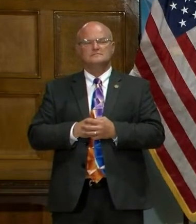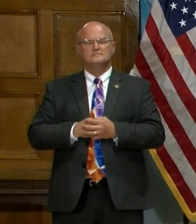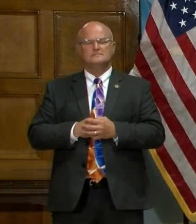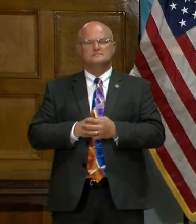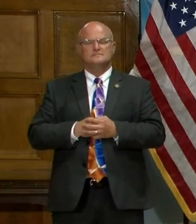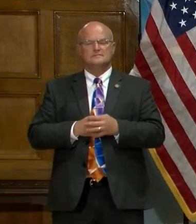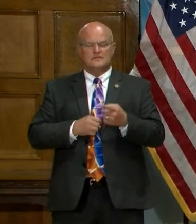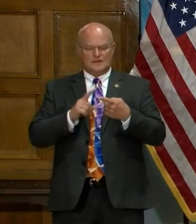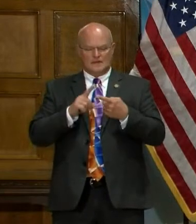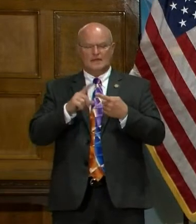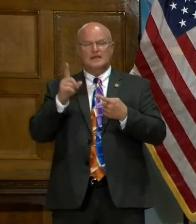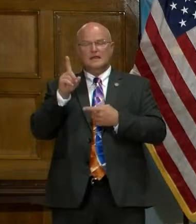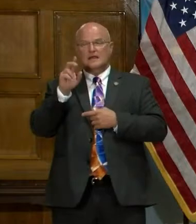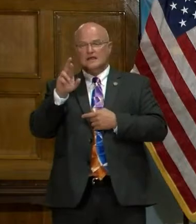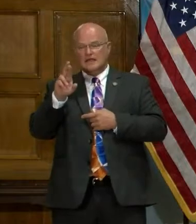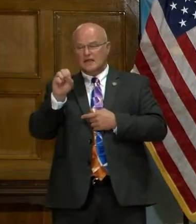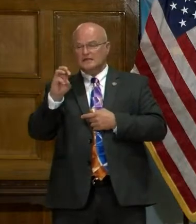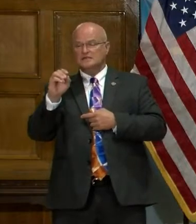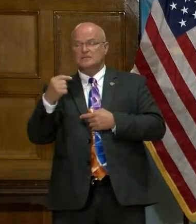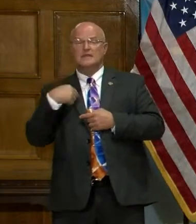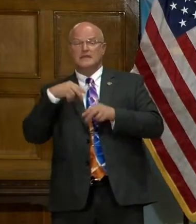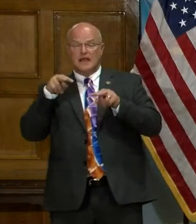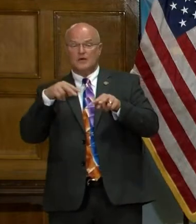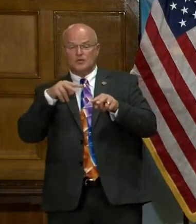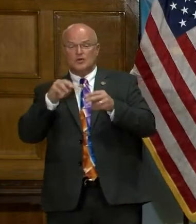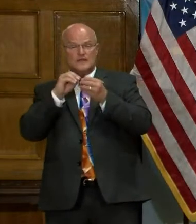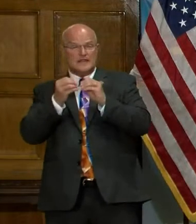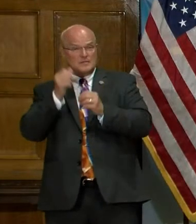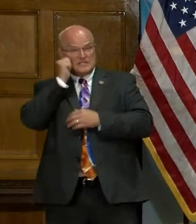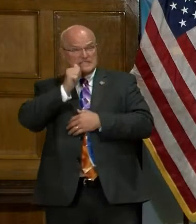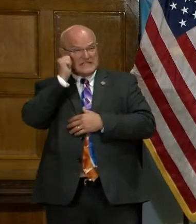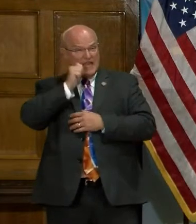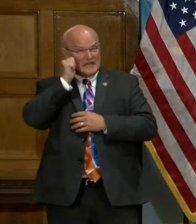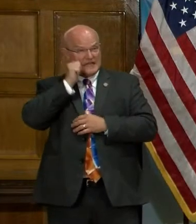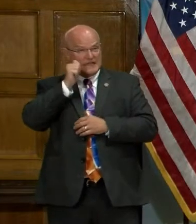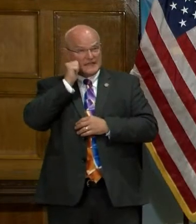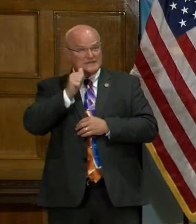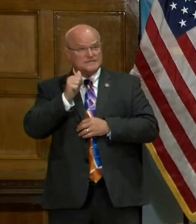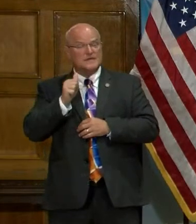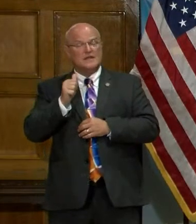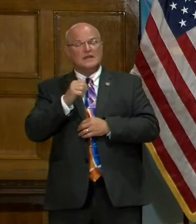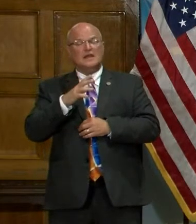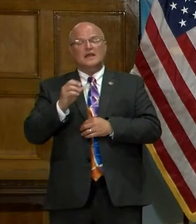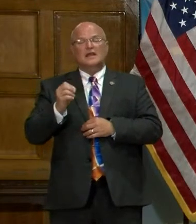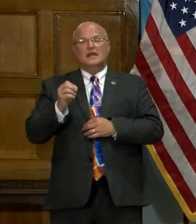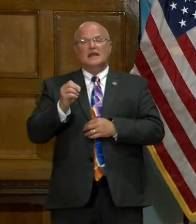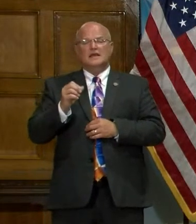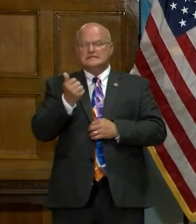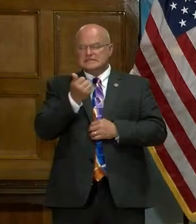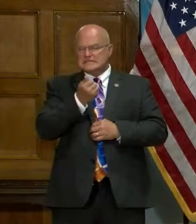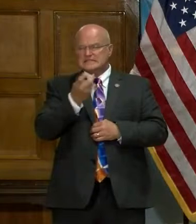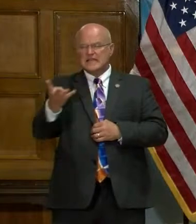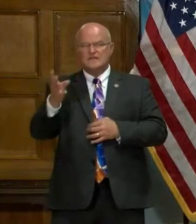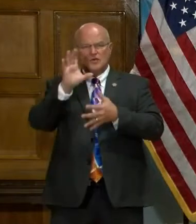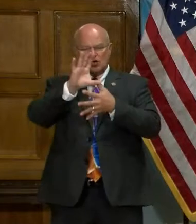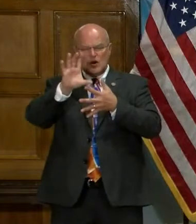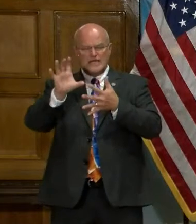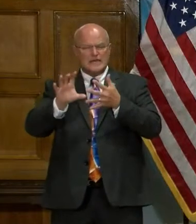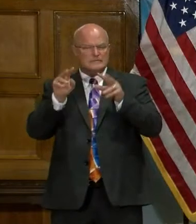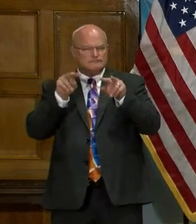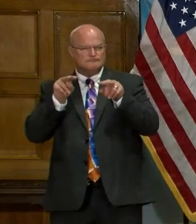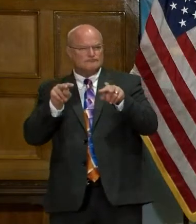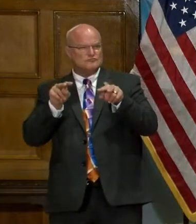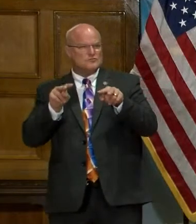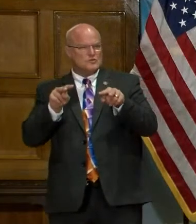Well, Dr. Smith and I will look at the numbers daily. There's a number of different criteria you can